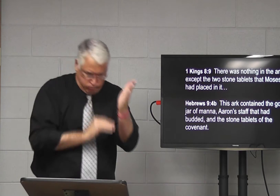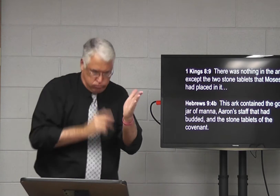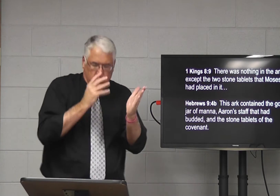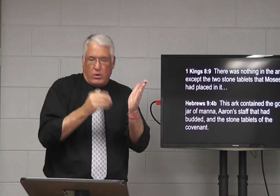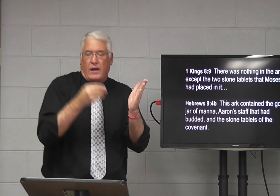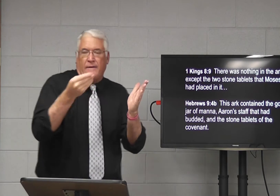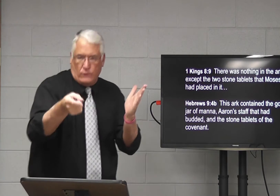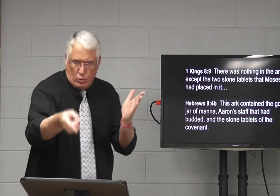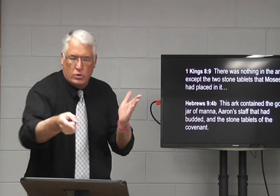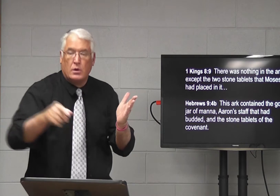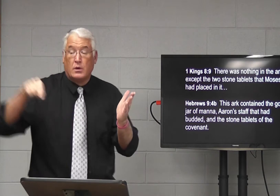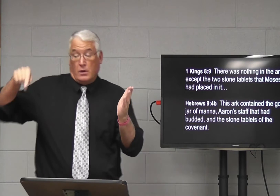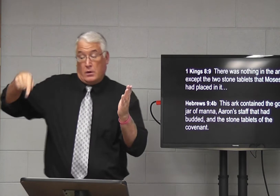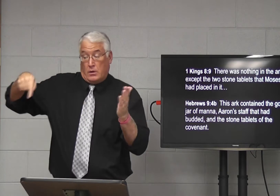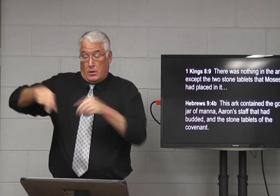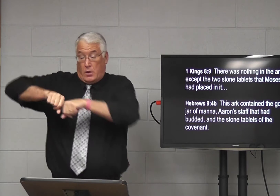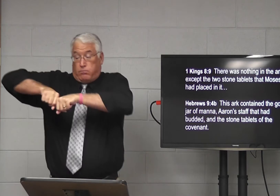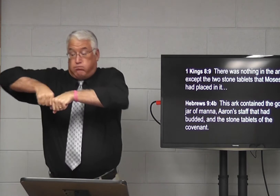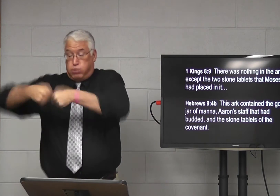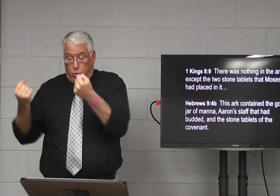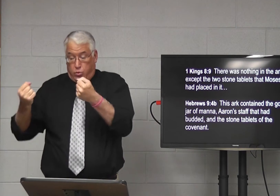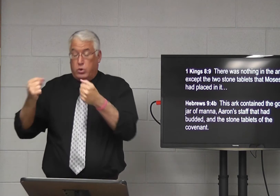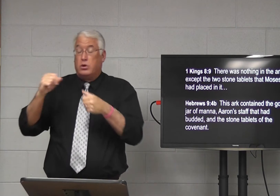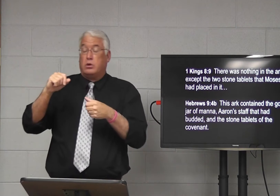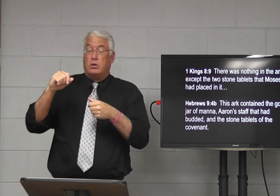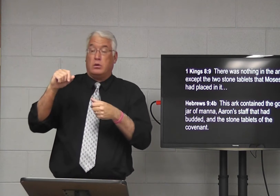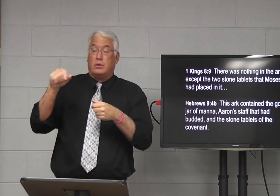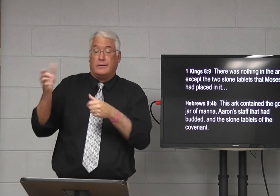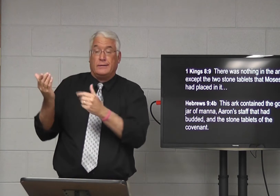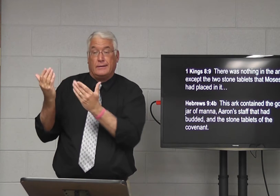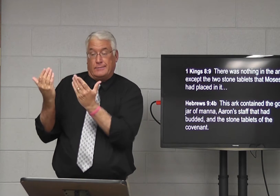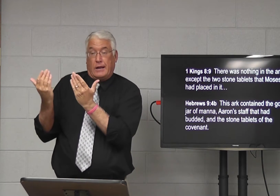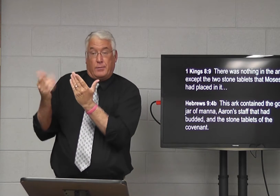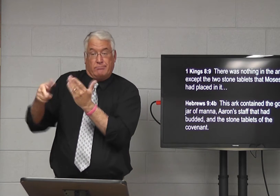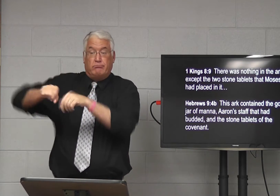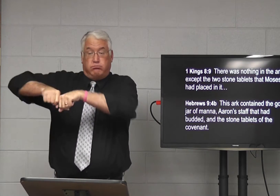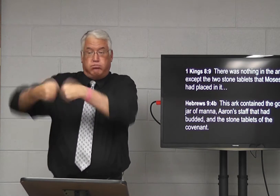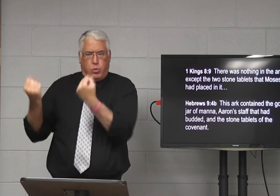And I will put them down and give them to you. So the ones that were broken,